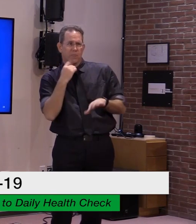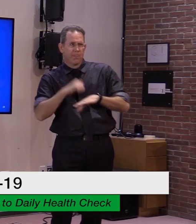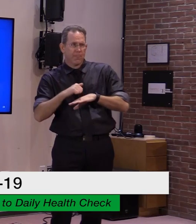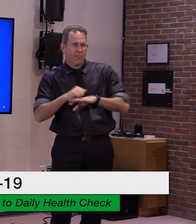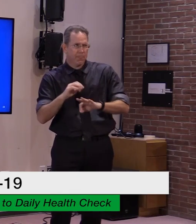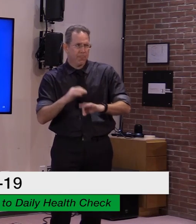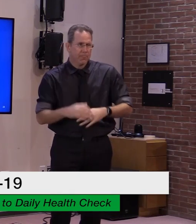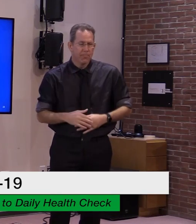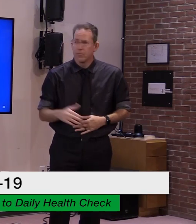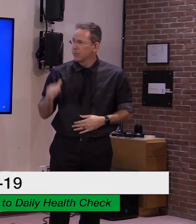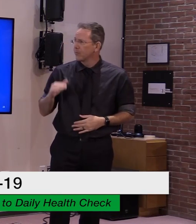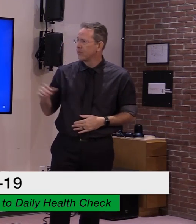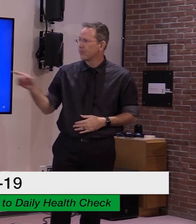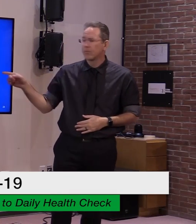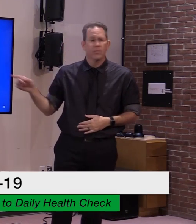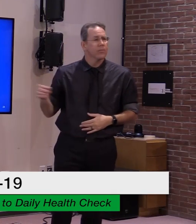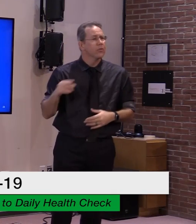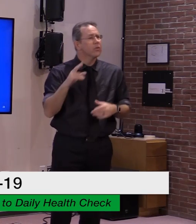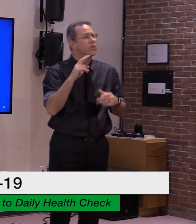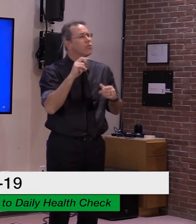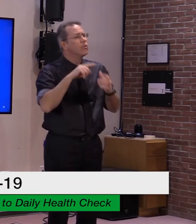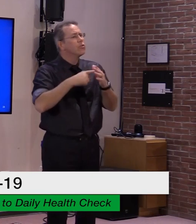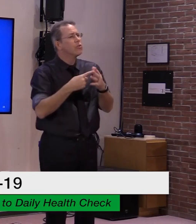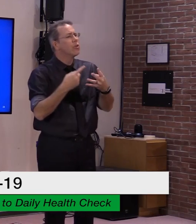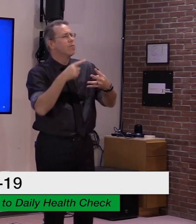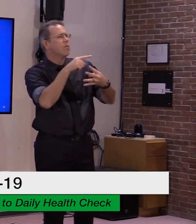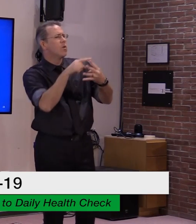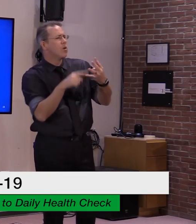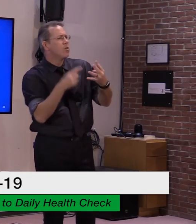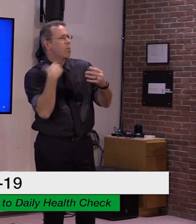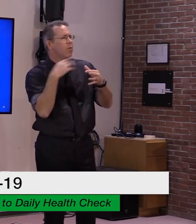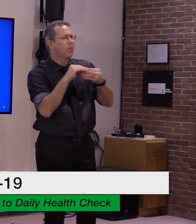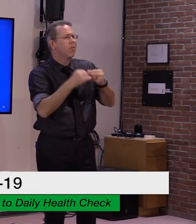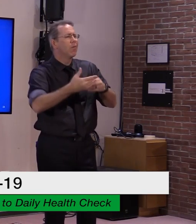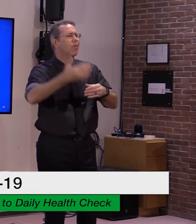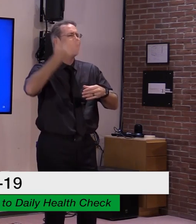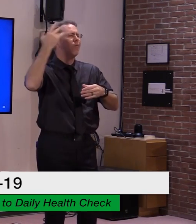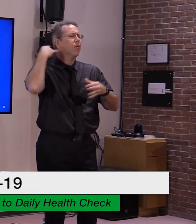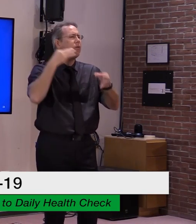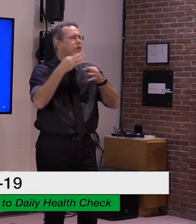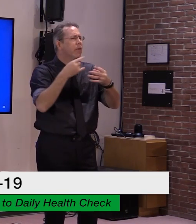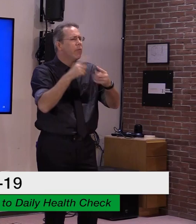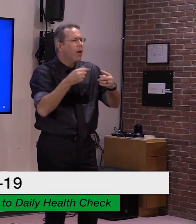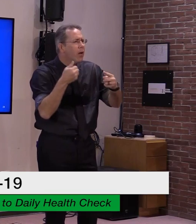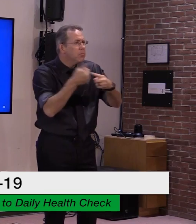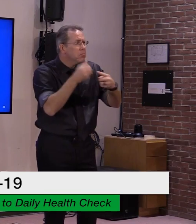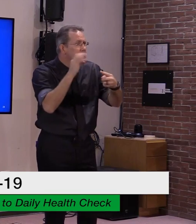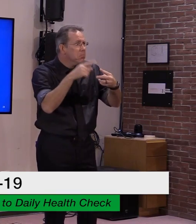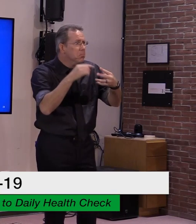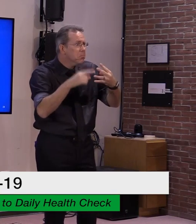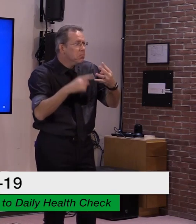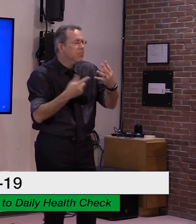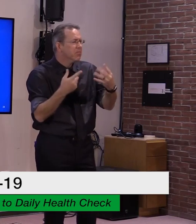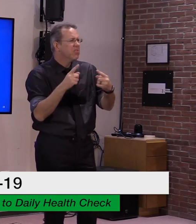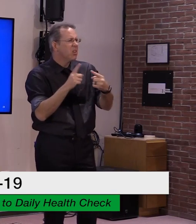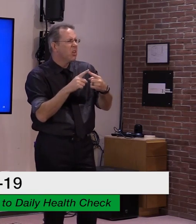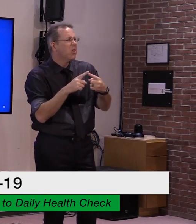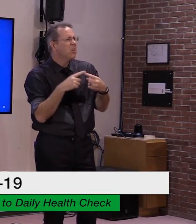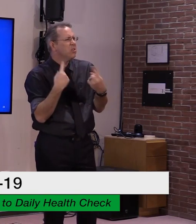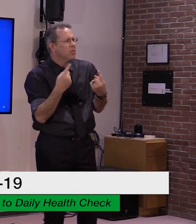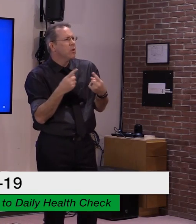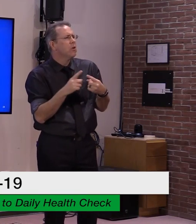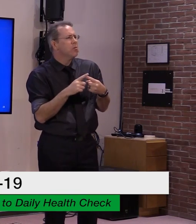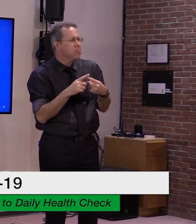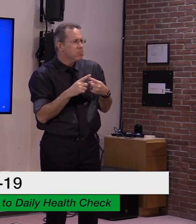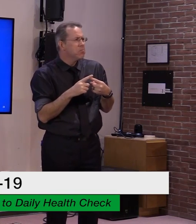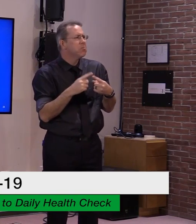on restart we've talked about a number of these items so far in the presentation but we continue to watch our growth rate closely we